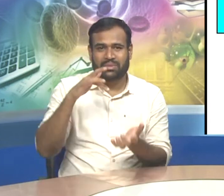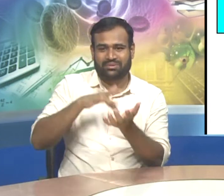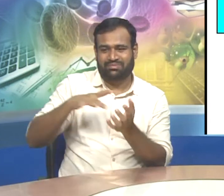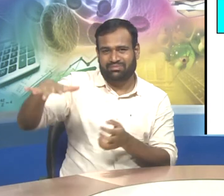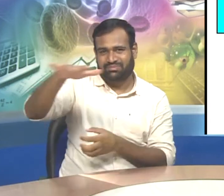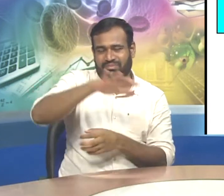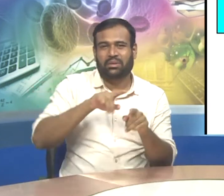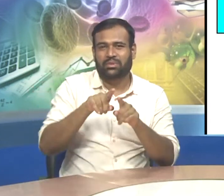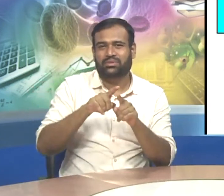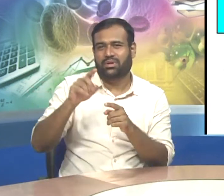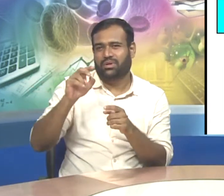By-election.